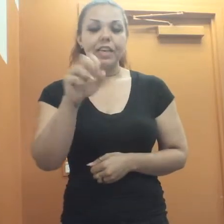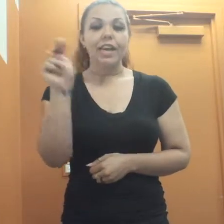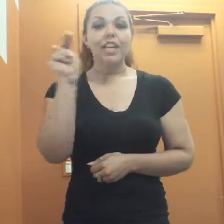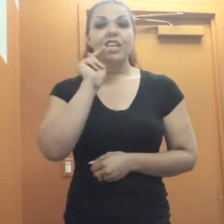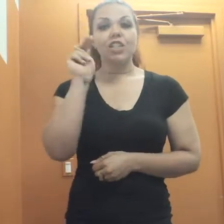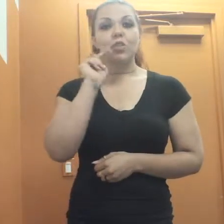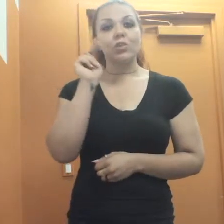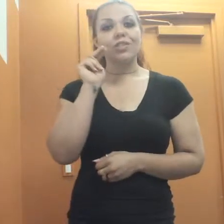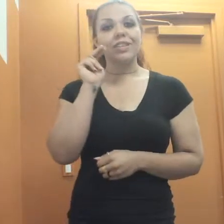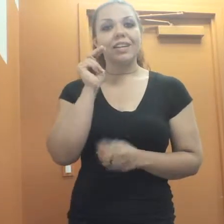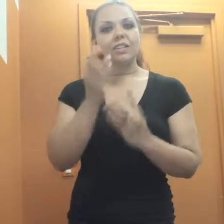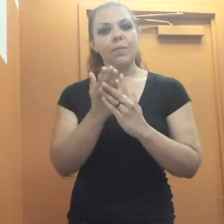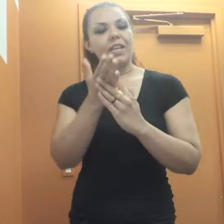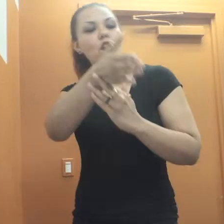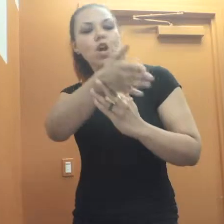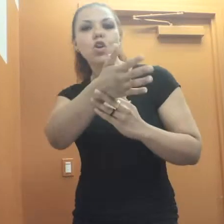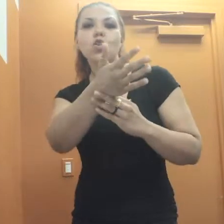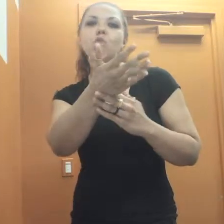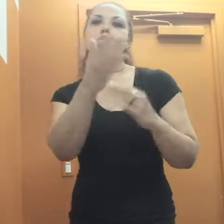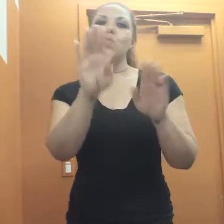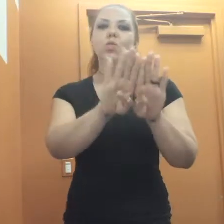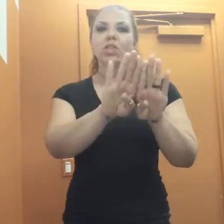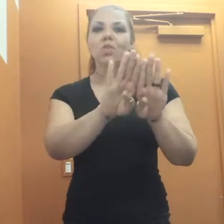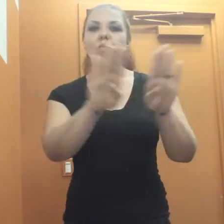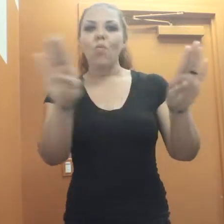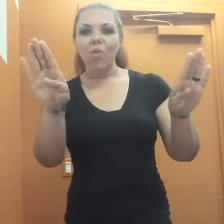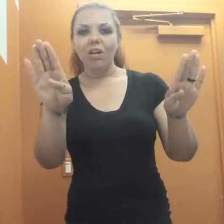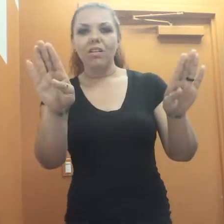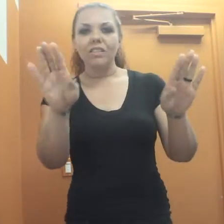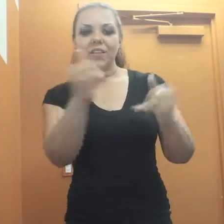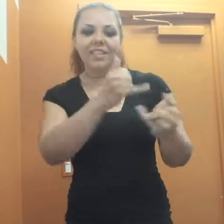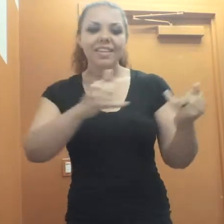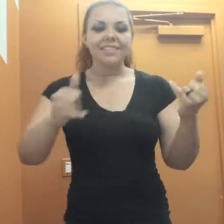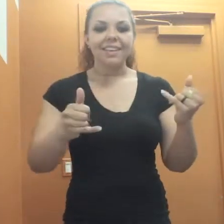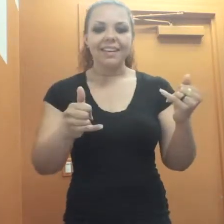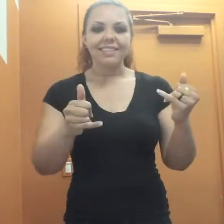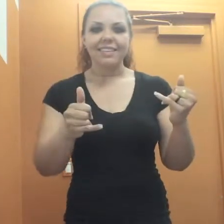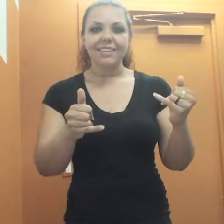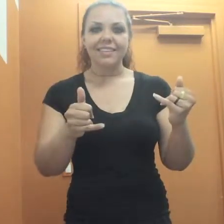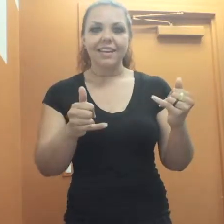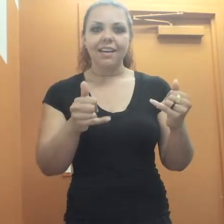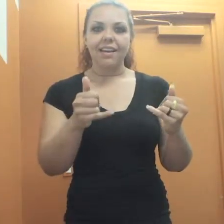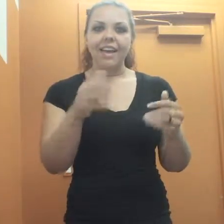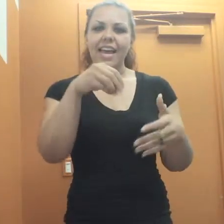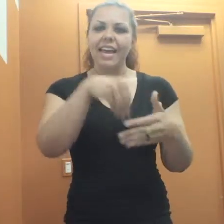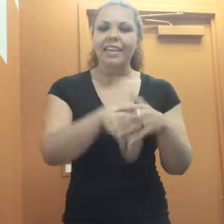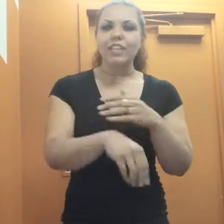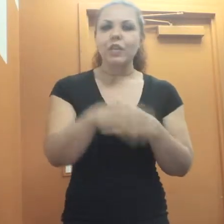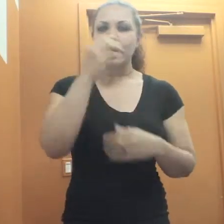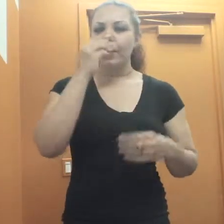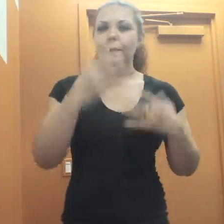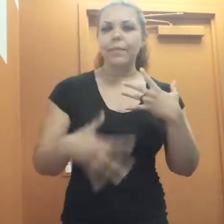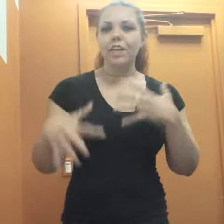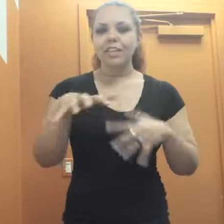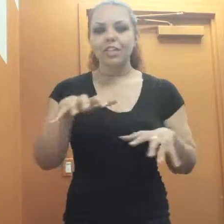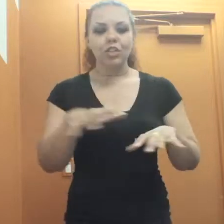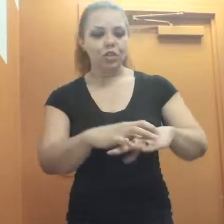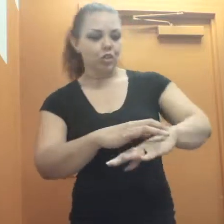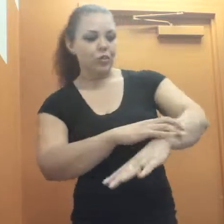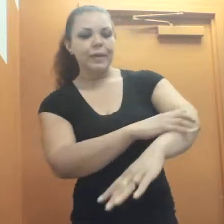walls of the intestines and go out into the bloodstream that delivers all those nutrients to our bodies. And that's why you can stay